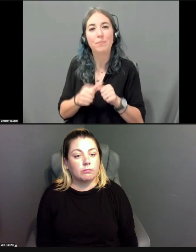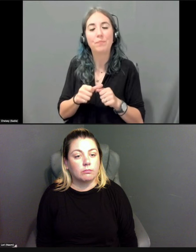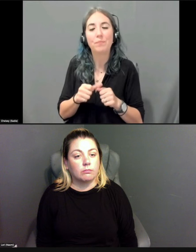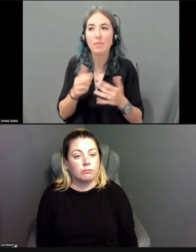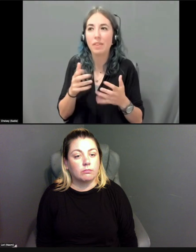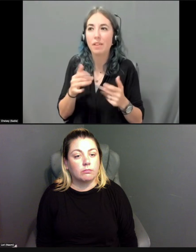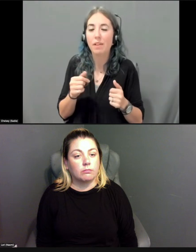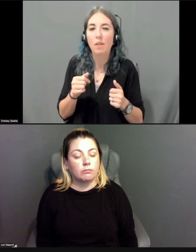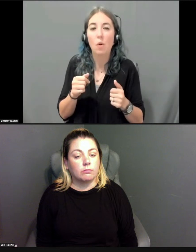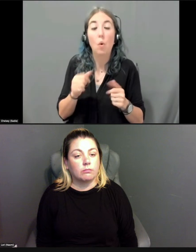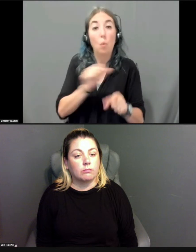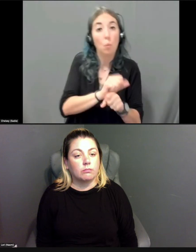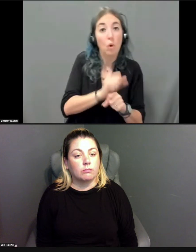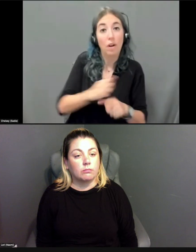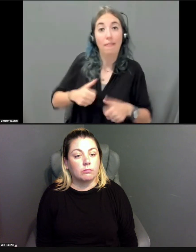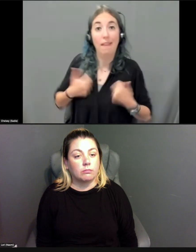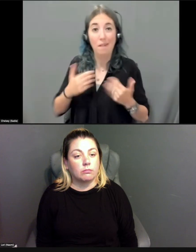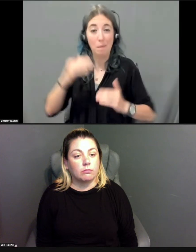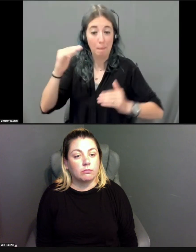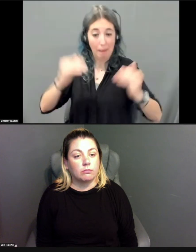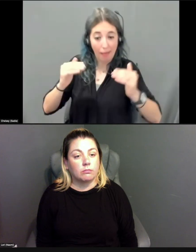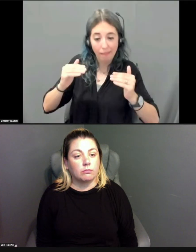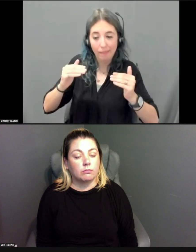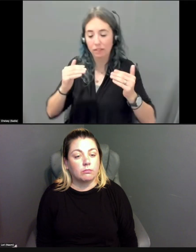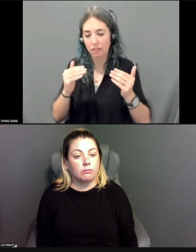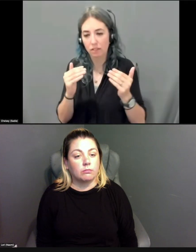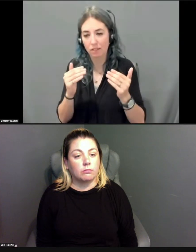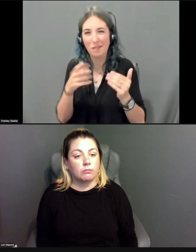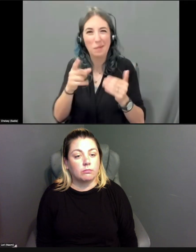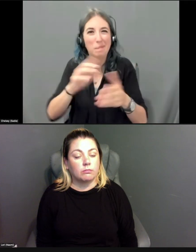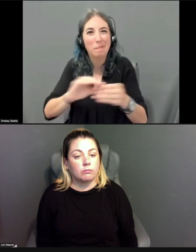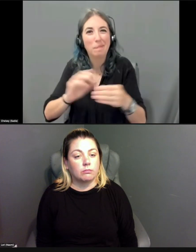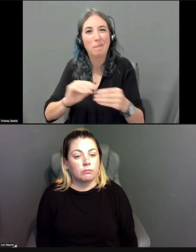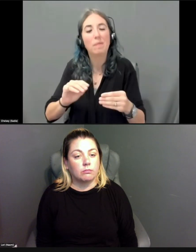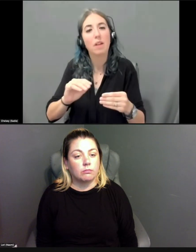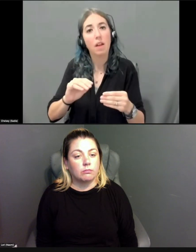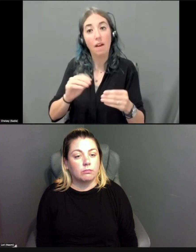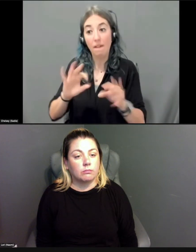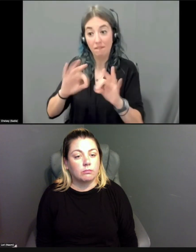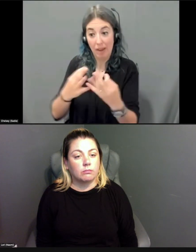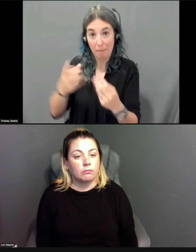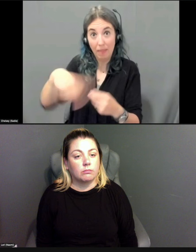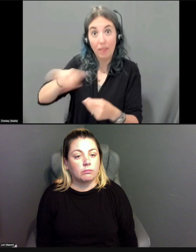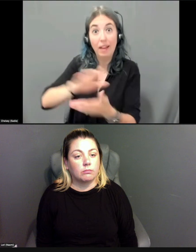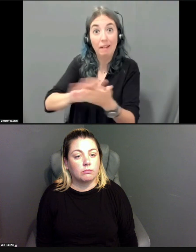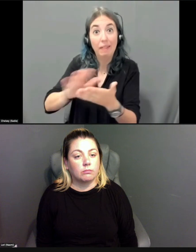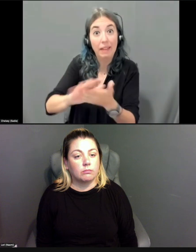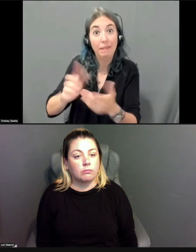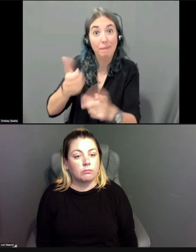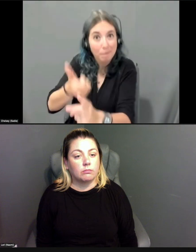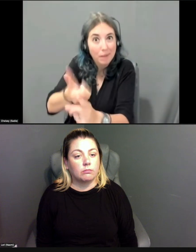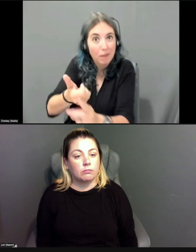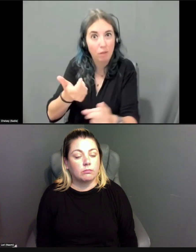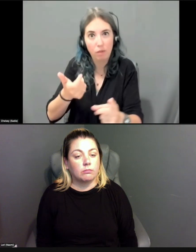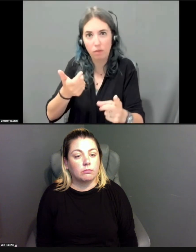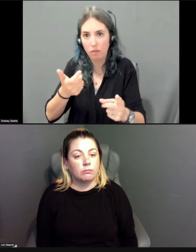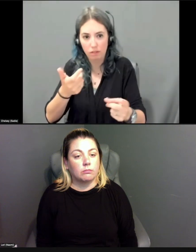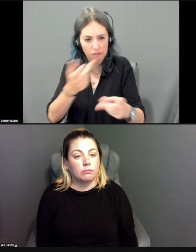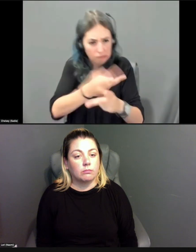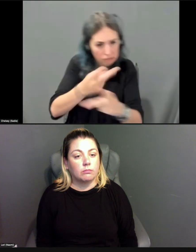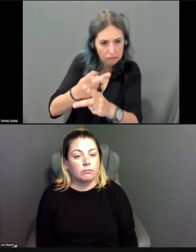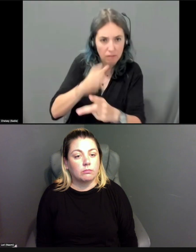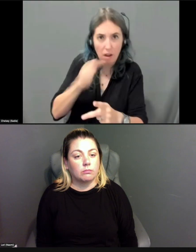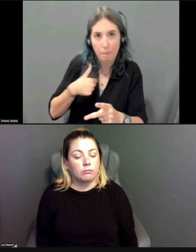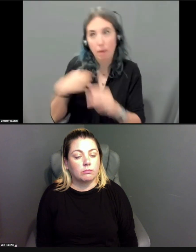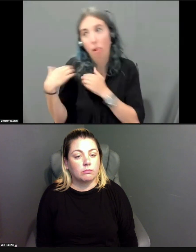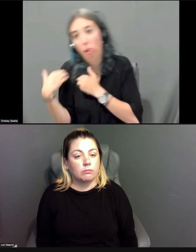asking your family to clean up after themselves. How can we get to a point where we're asking our coworkers and our